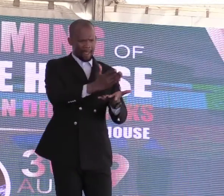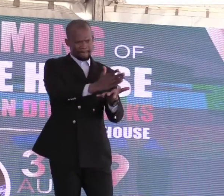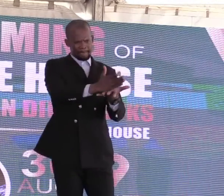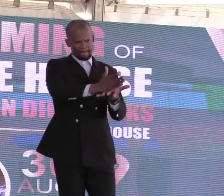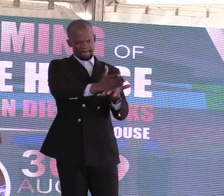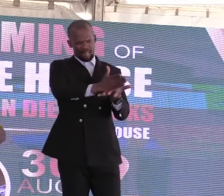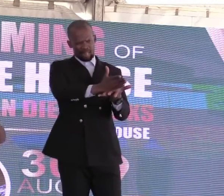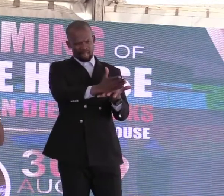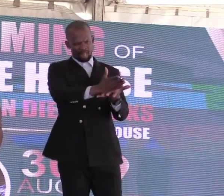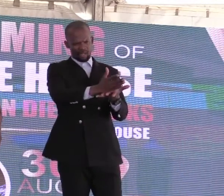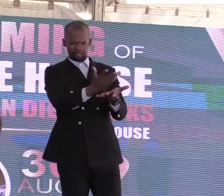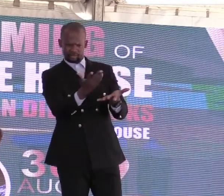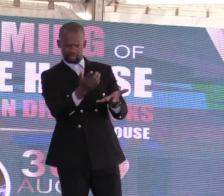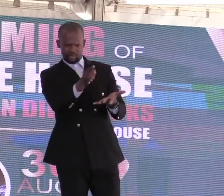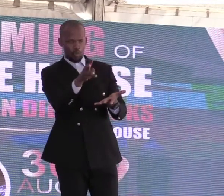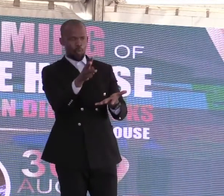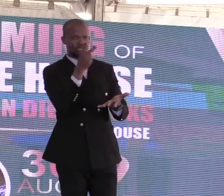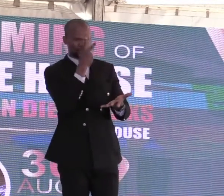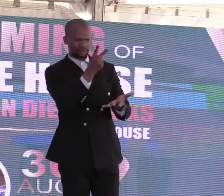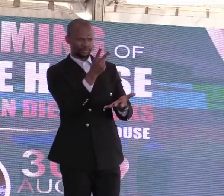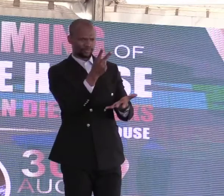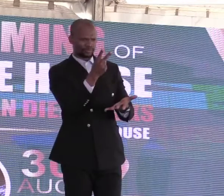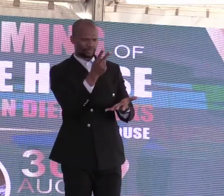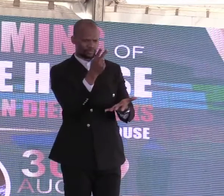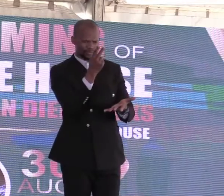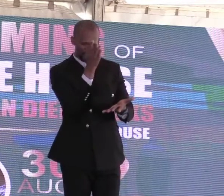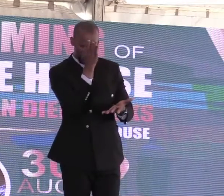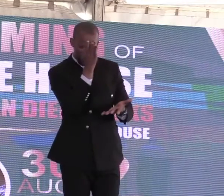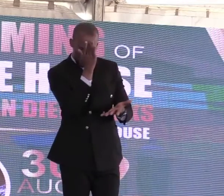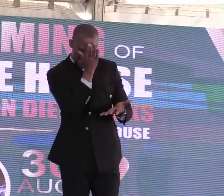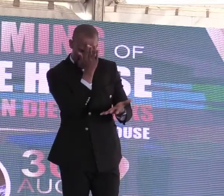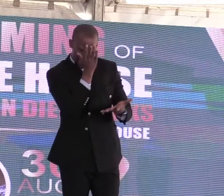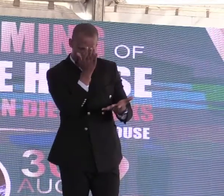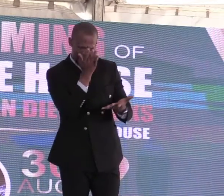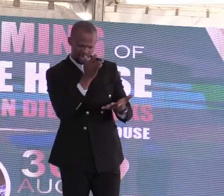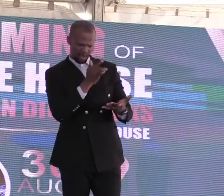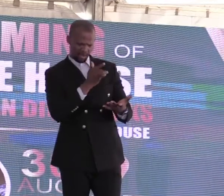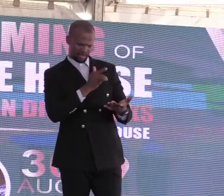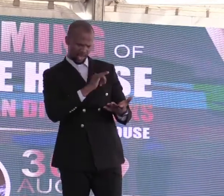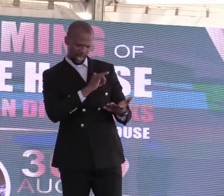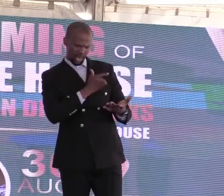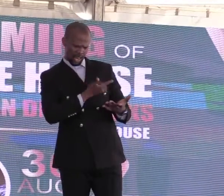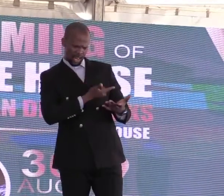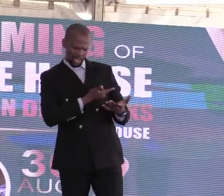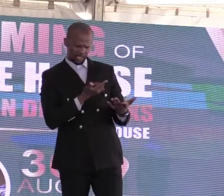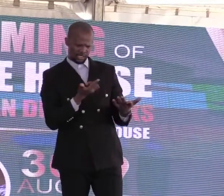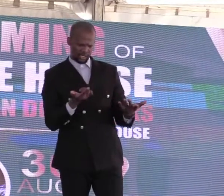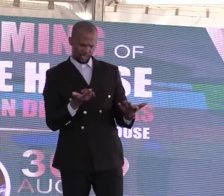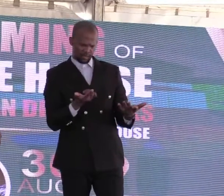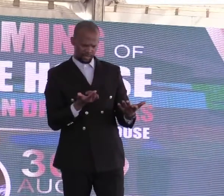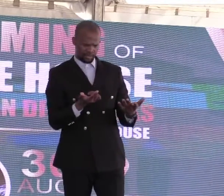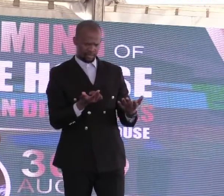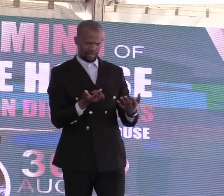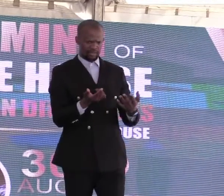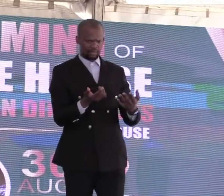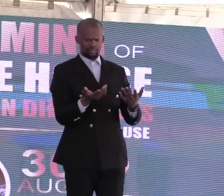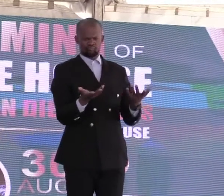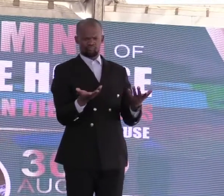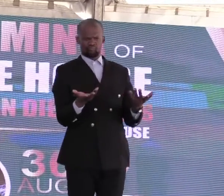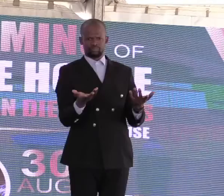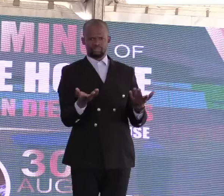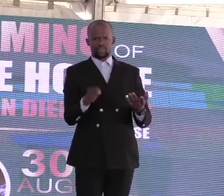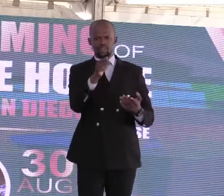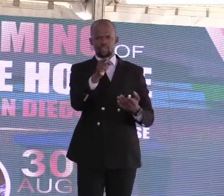see our Indian lady, Rahima Musa. You will see our